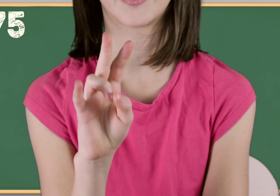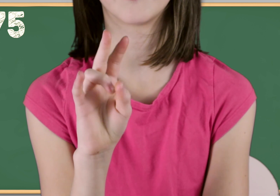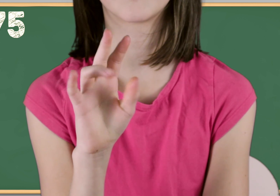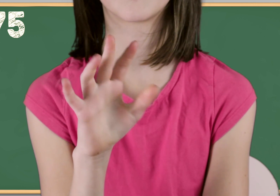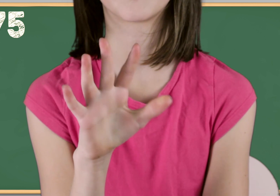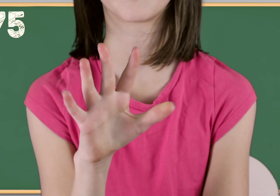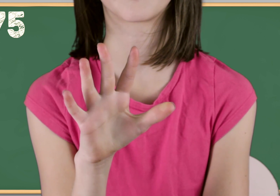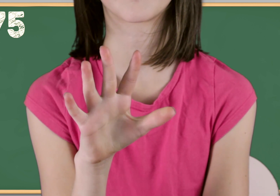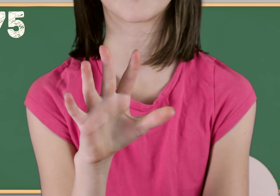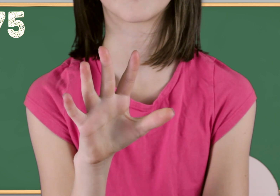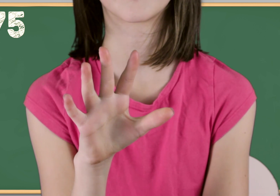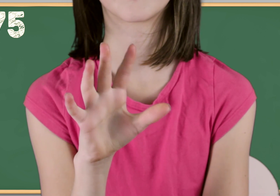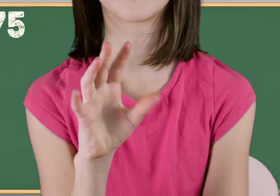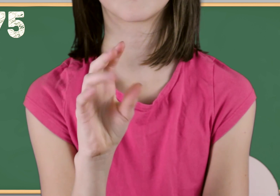75,